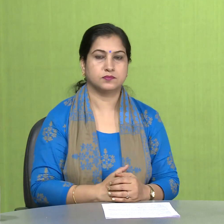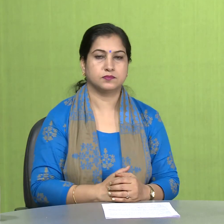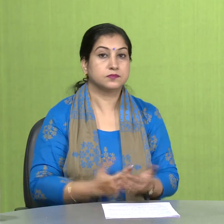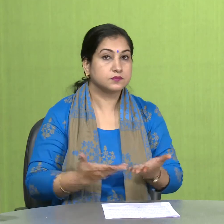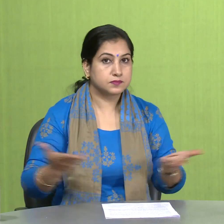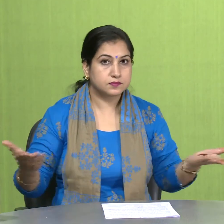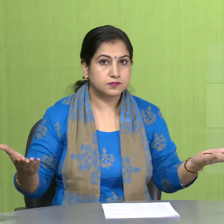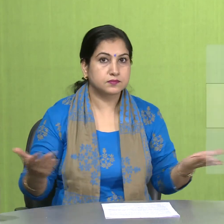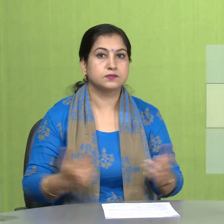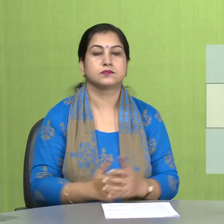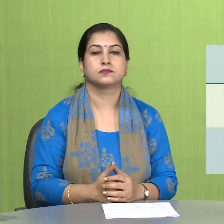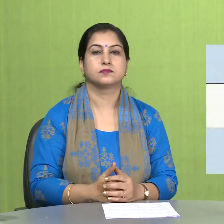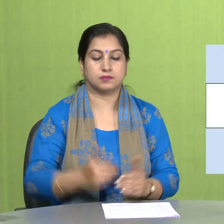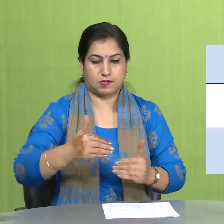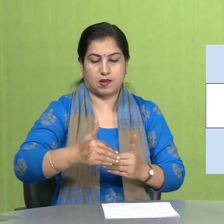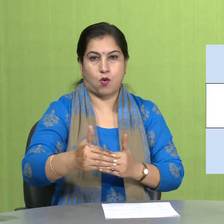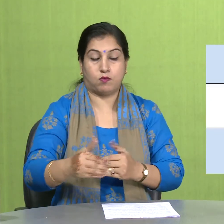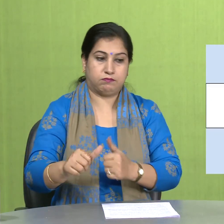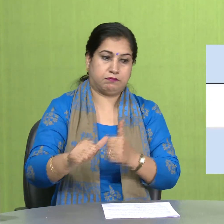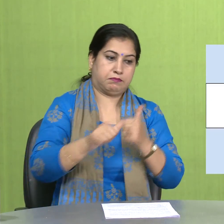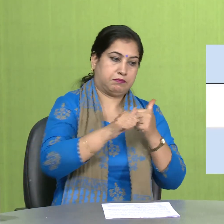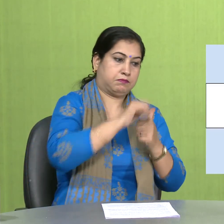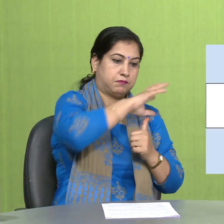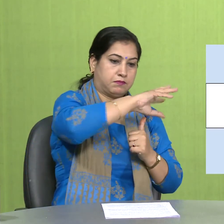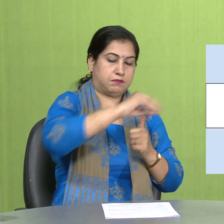Learners, let us now revise this lesson.